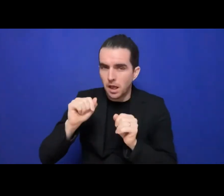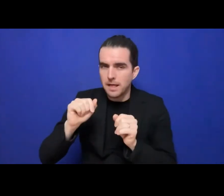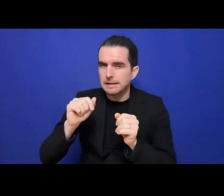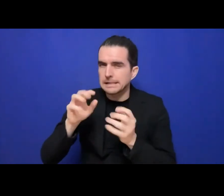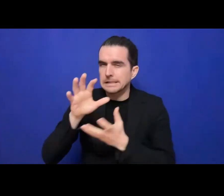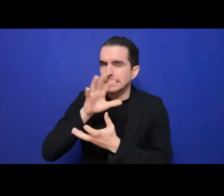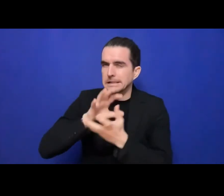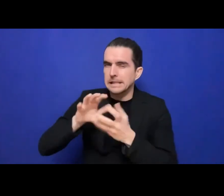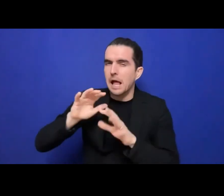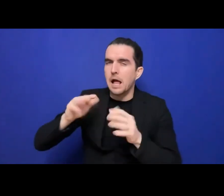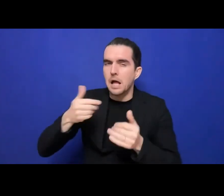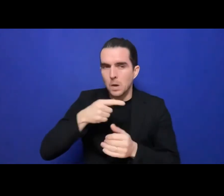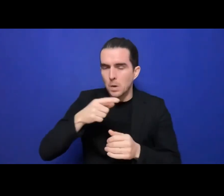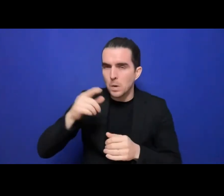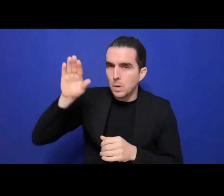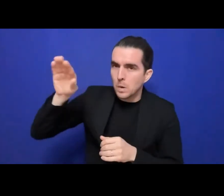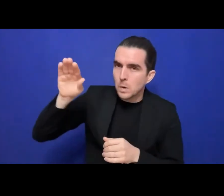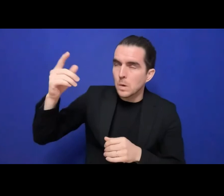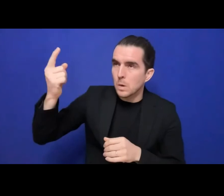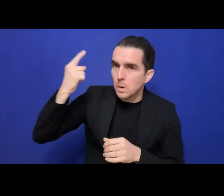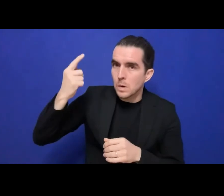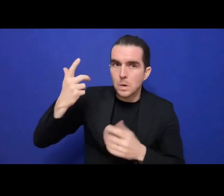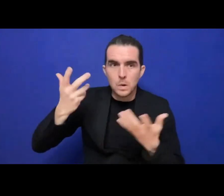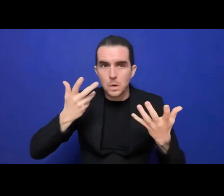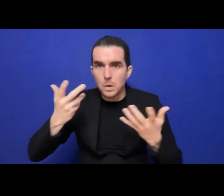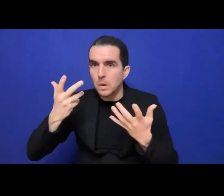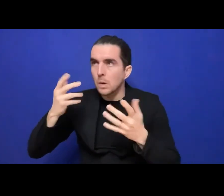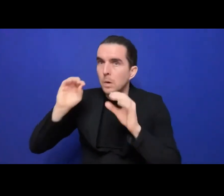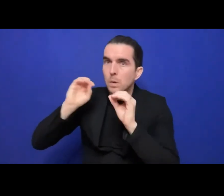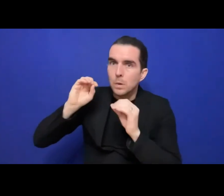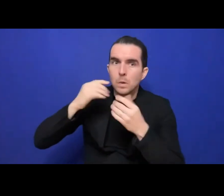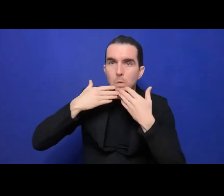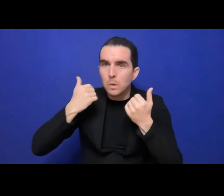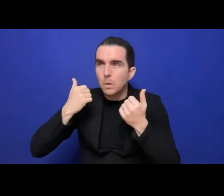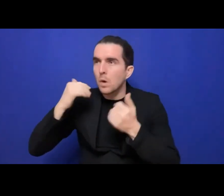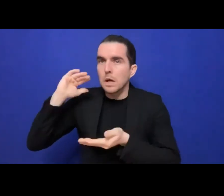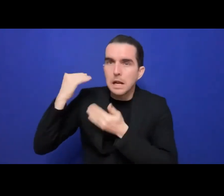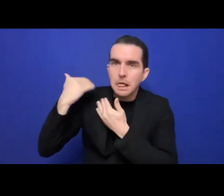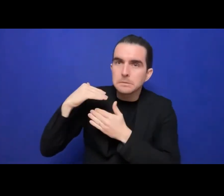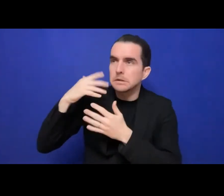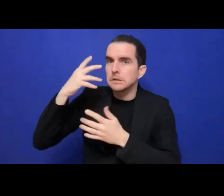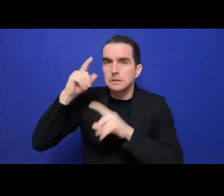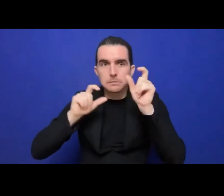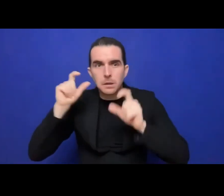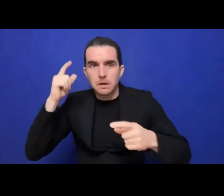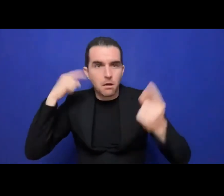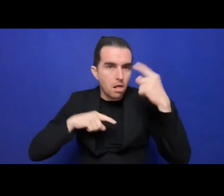exists, especially with people with limited resources and